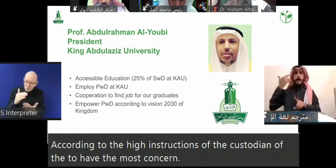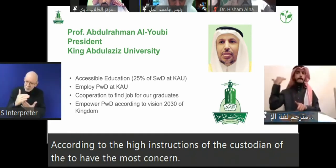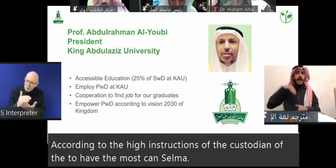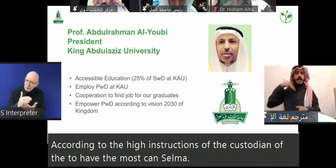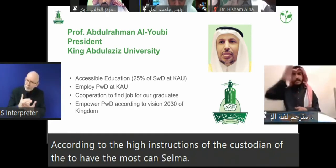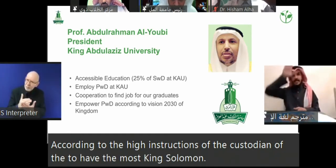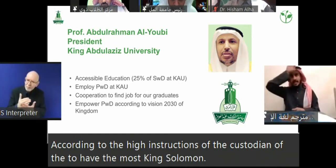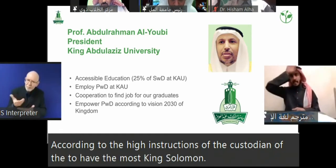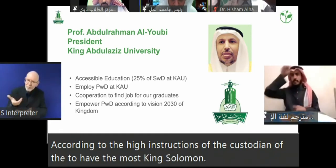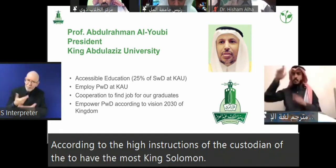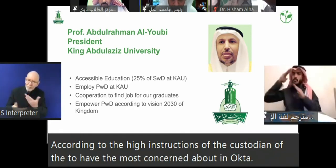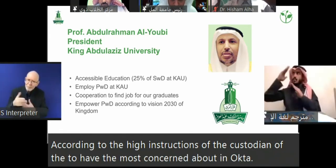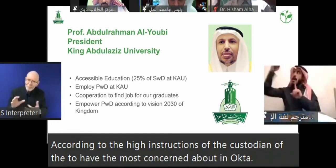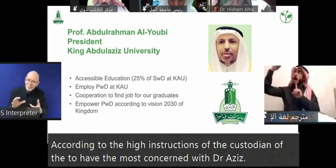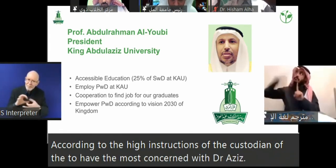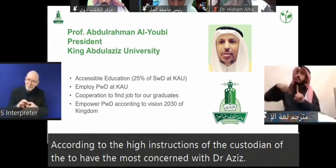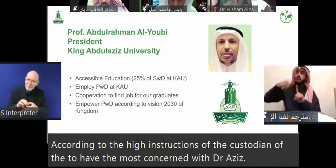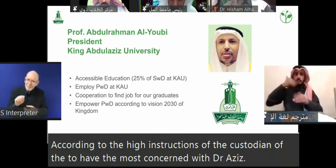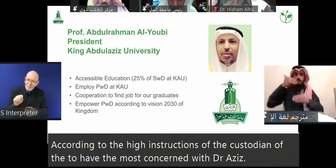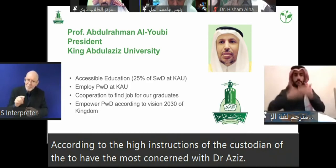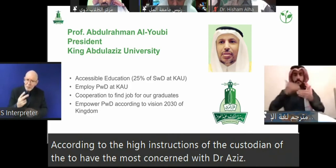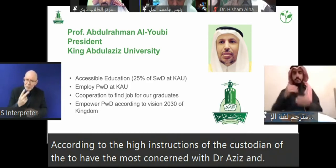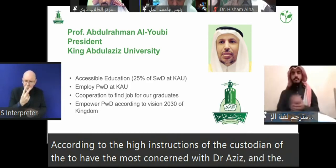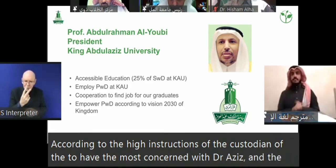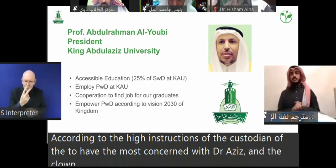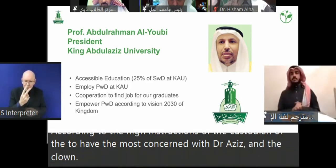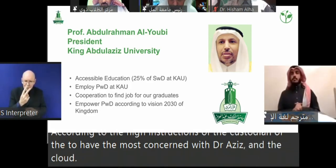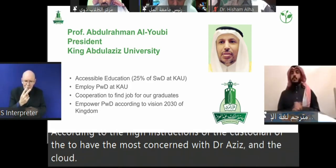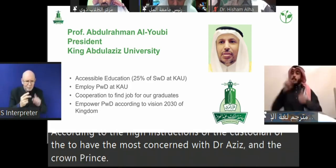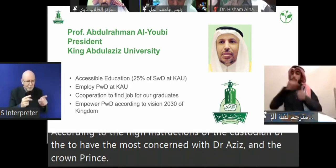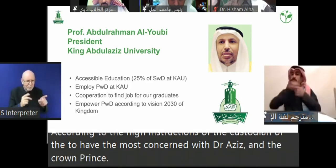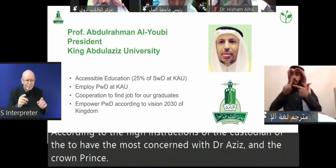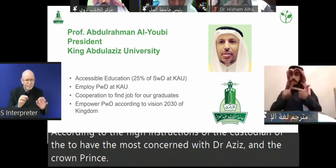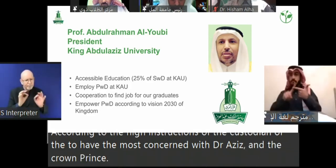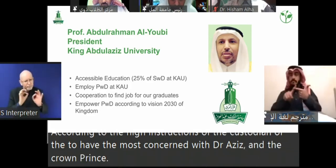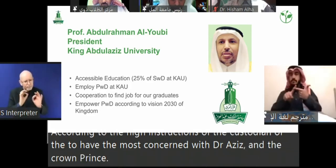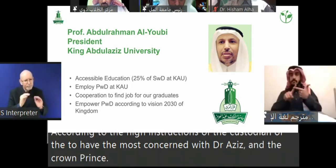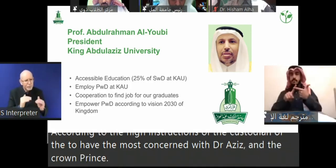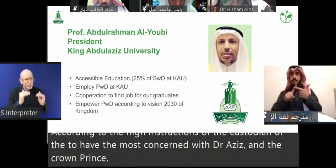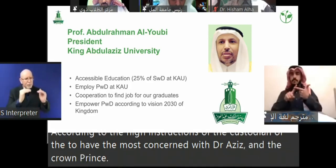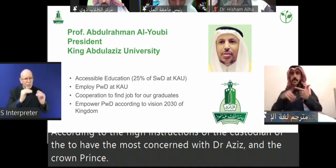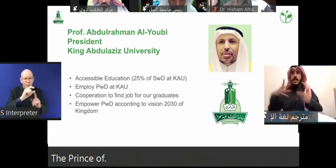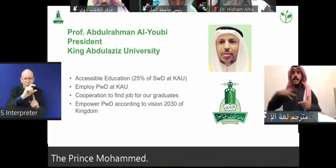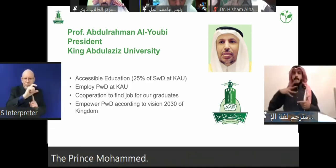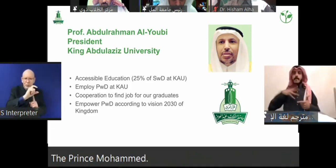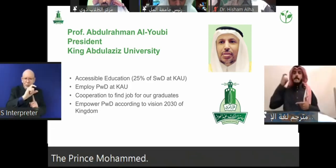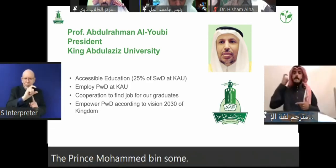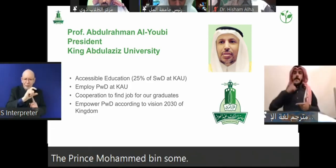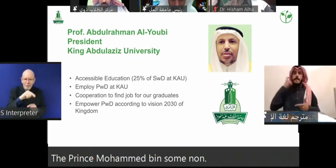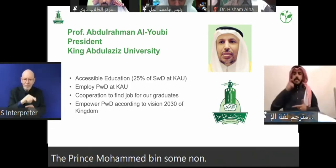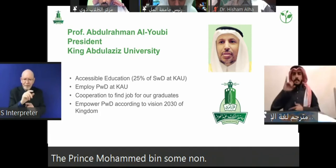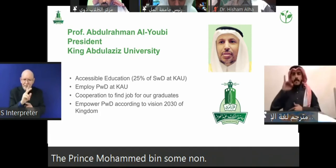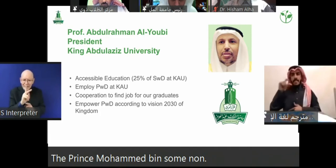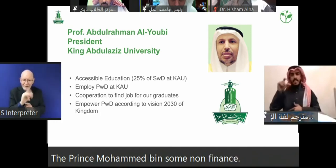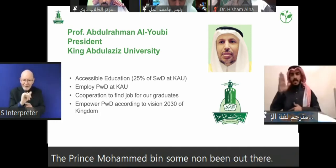Salman bin Abdulaziz and the Crown Prince, Prince Muhammad bin Salman